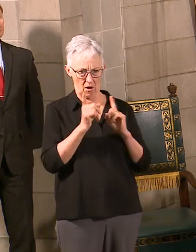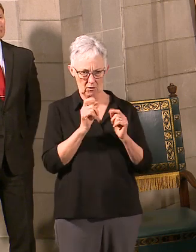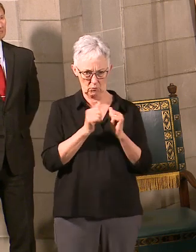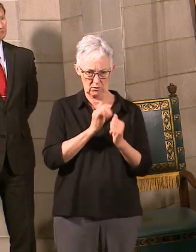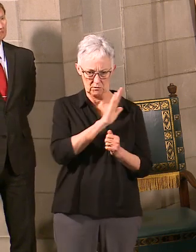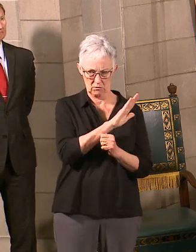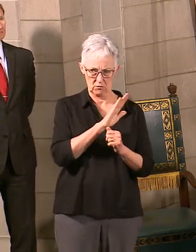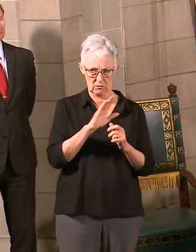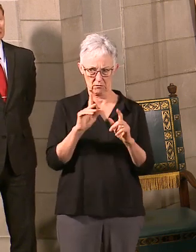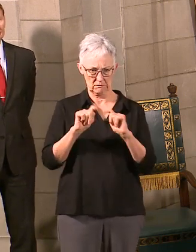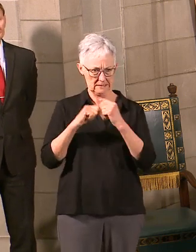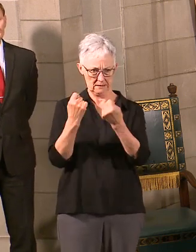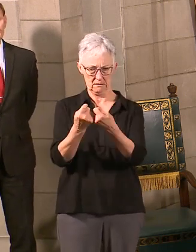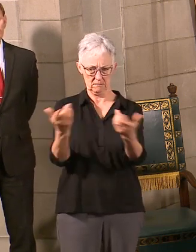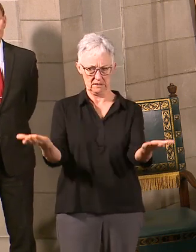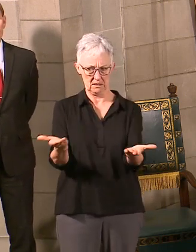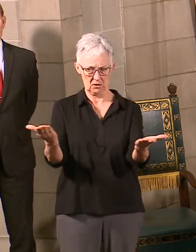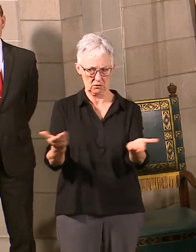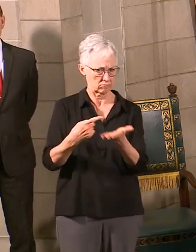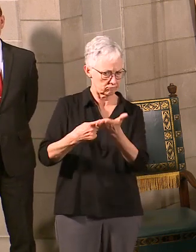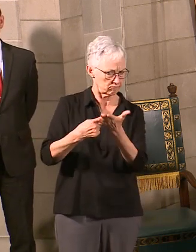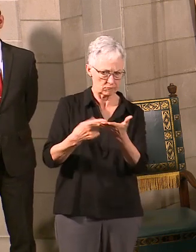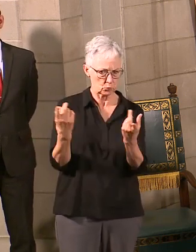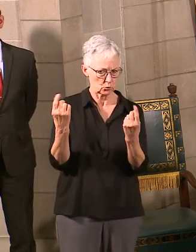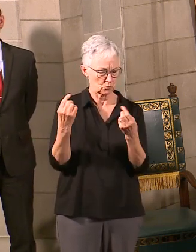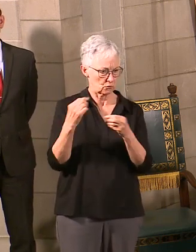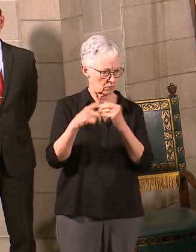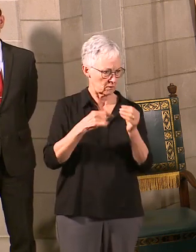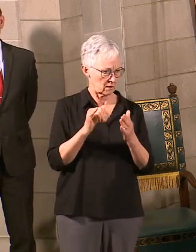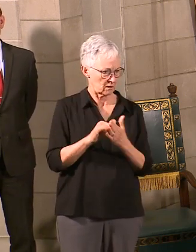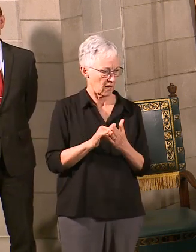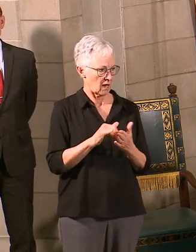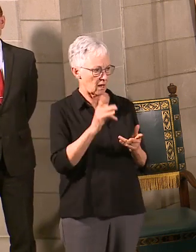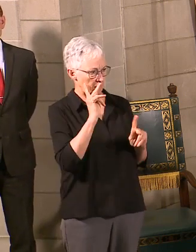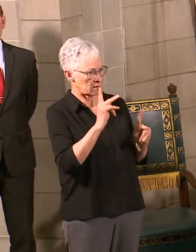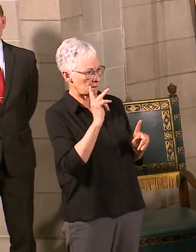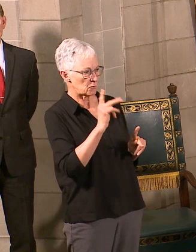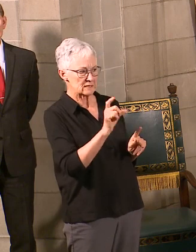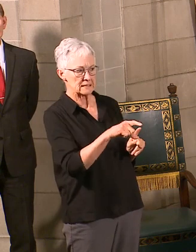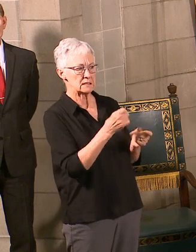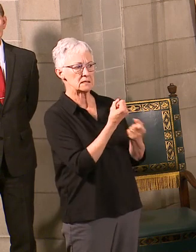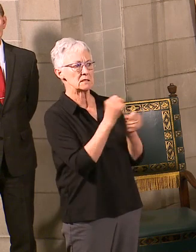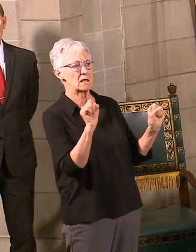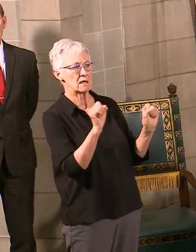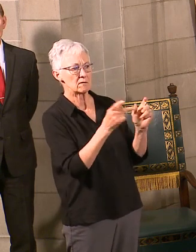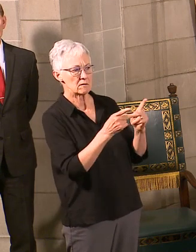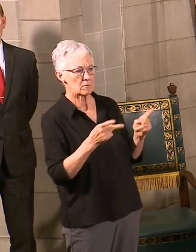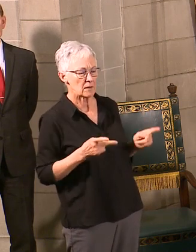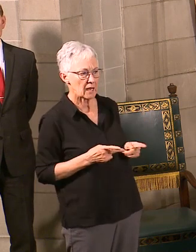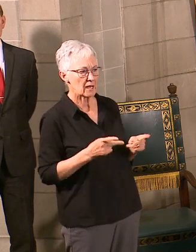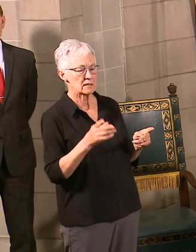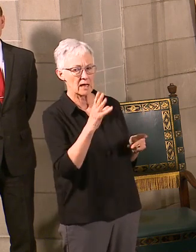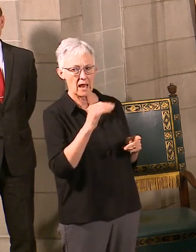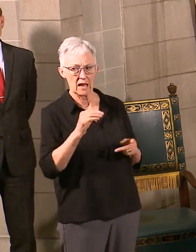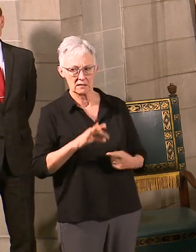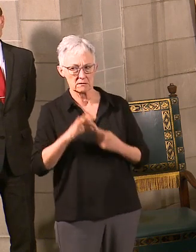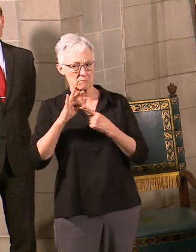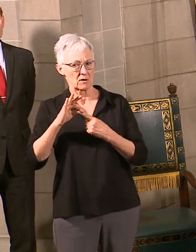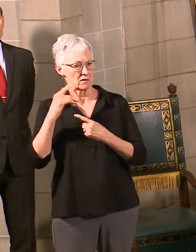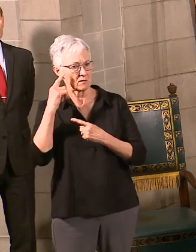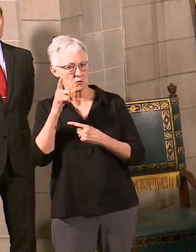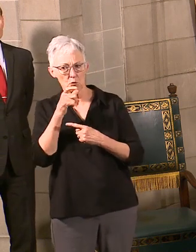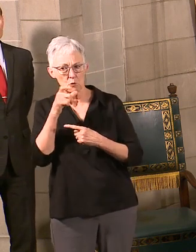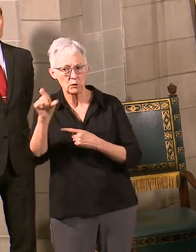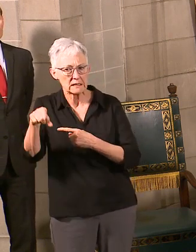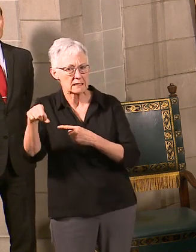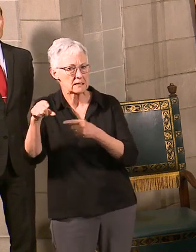this? How are we addressing this to make sure those who need it are safe? Staying at home can be a concern for those fighting against domestic abuse,